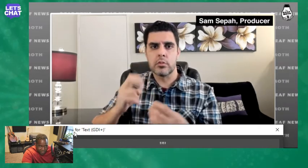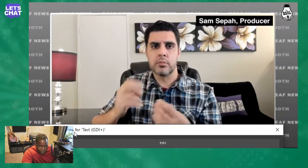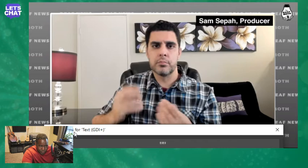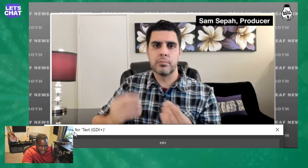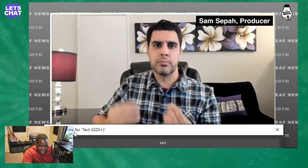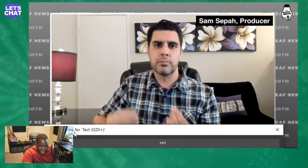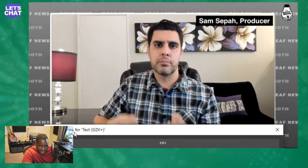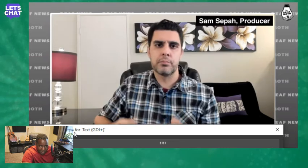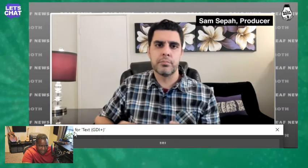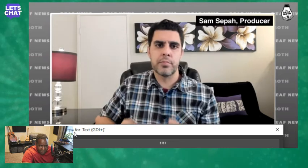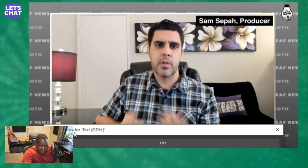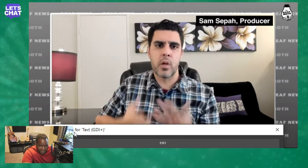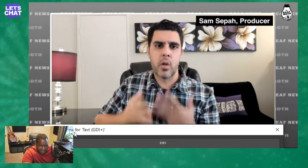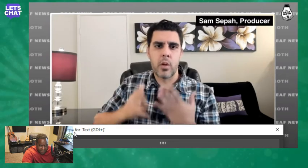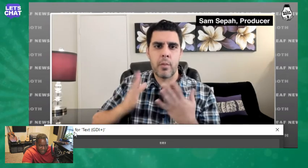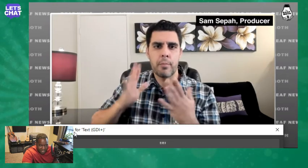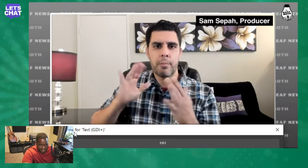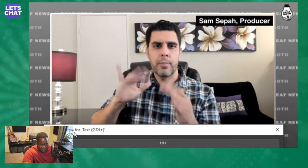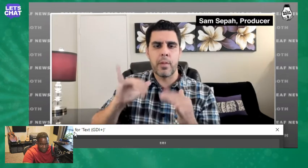is really